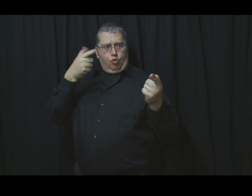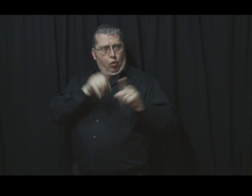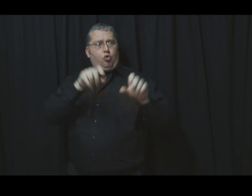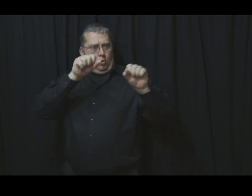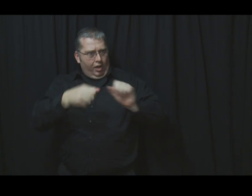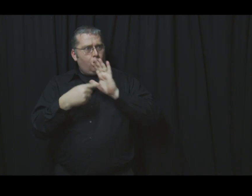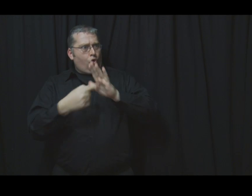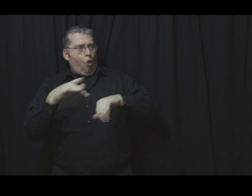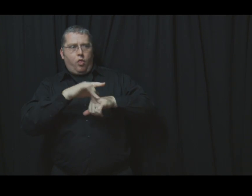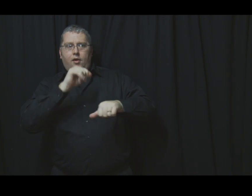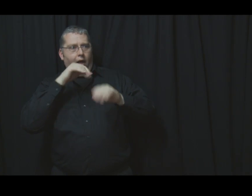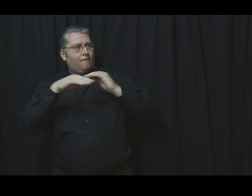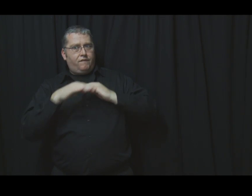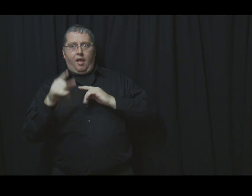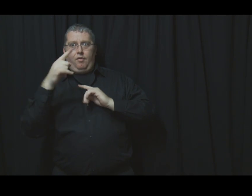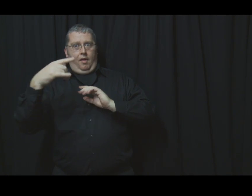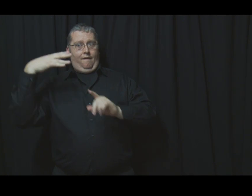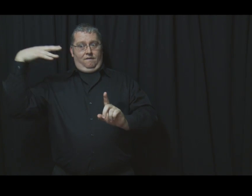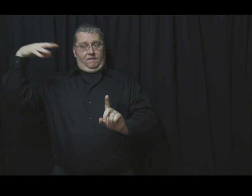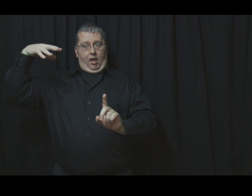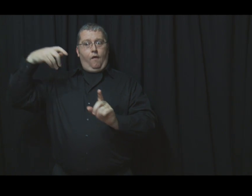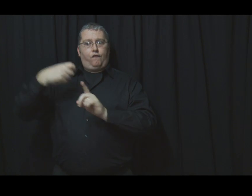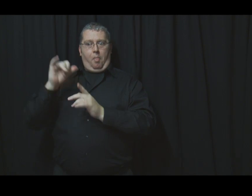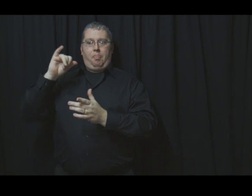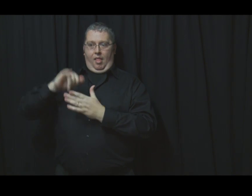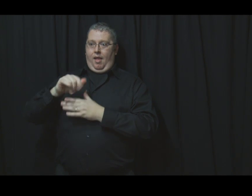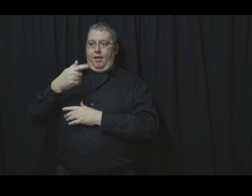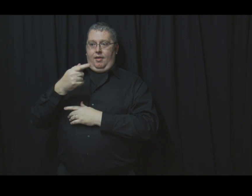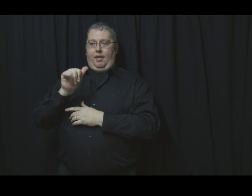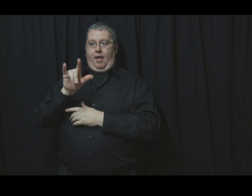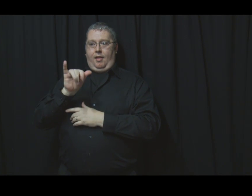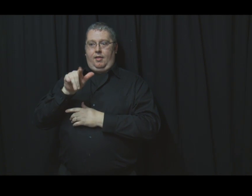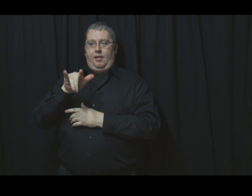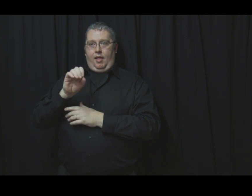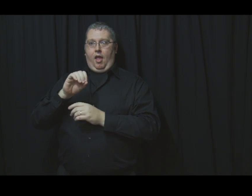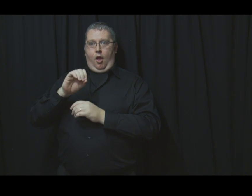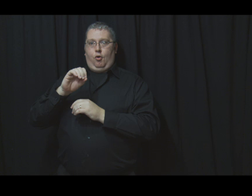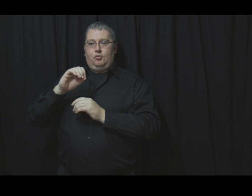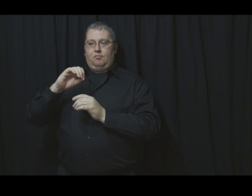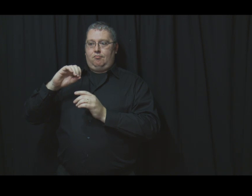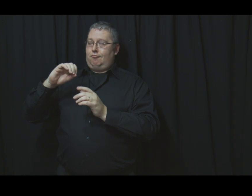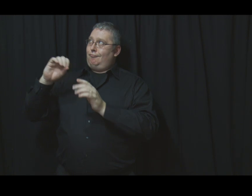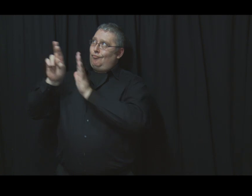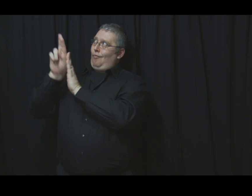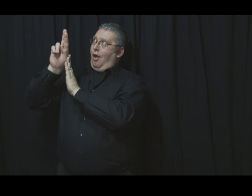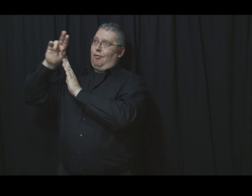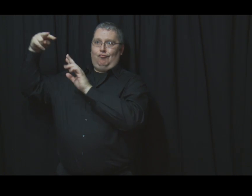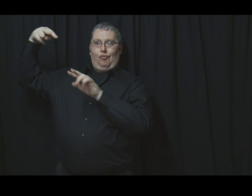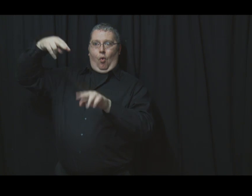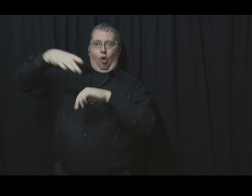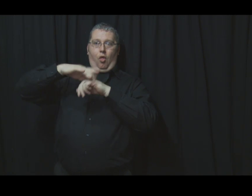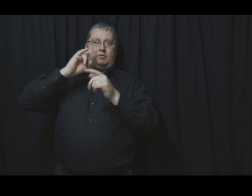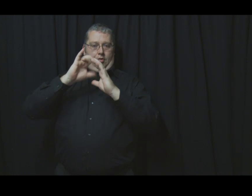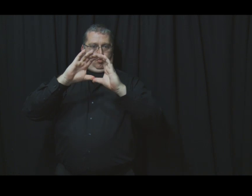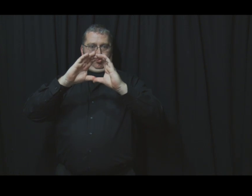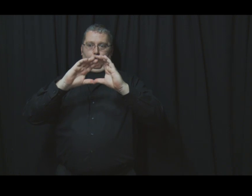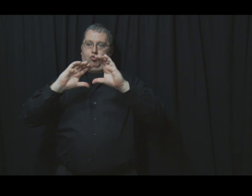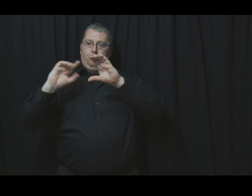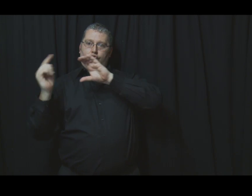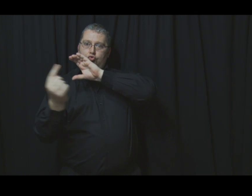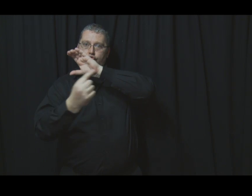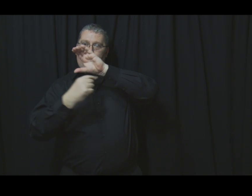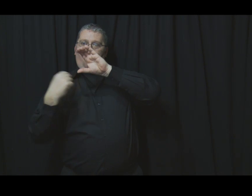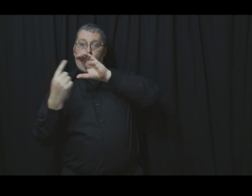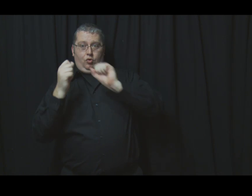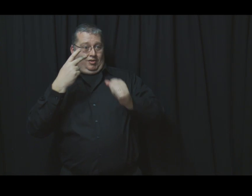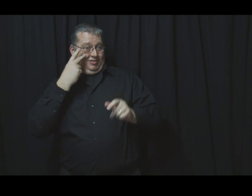flat. There's a video from the Galileo spacecraft showing the Earth, and speeded up, of course, but spinning. You can see it's a sphere. You can observe that. You